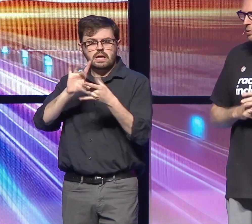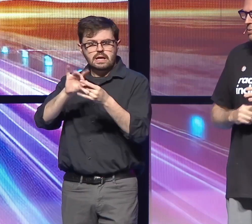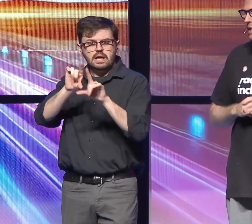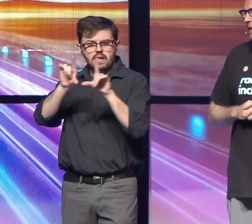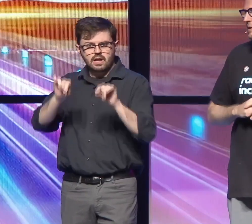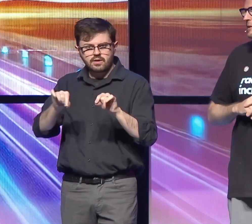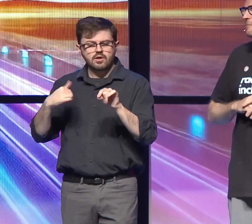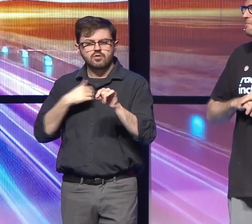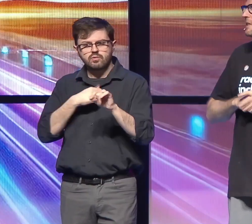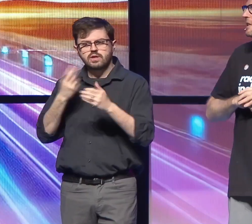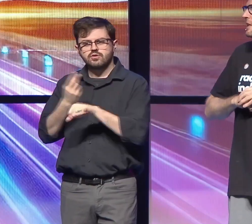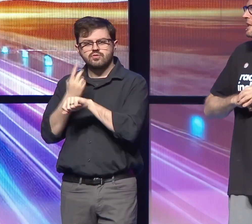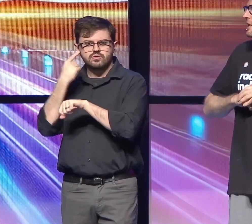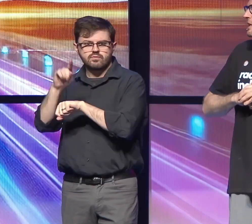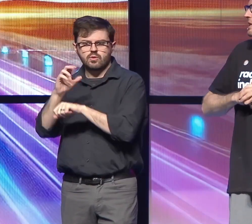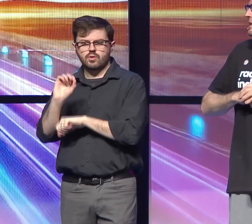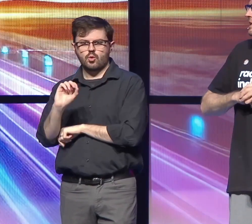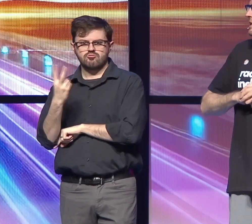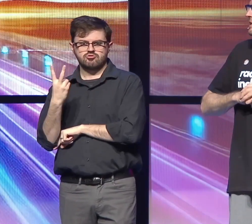a couple of weekends.